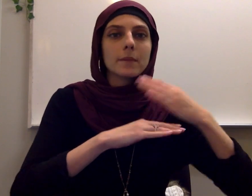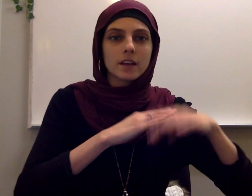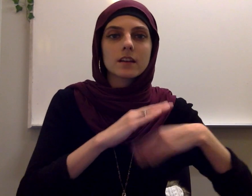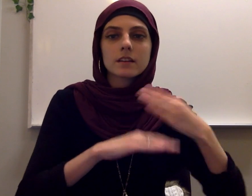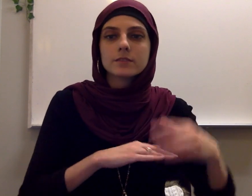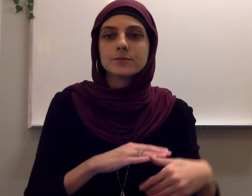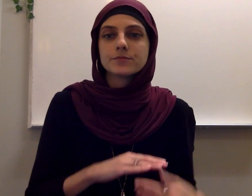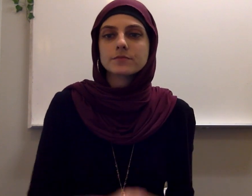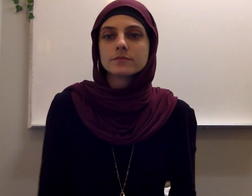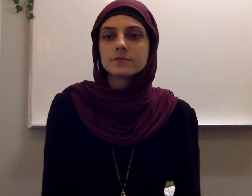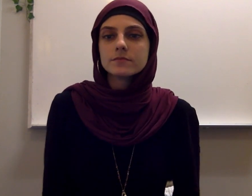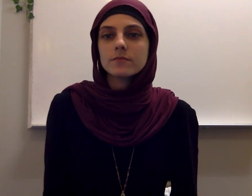it.